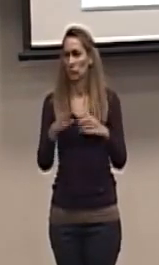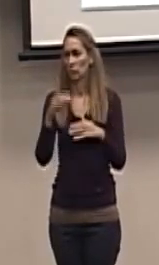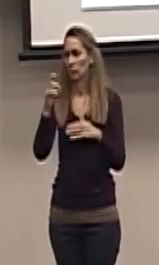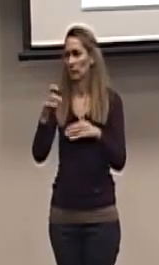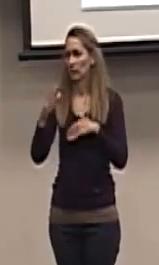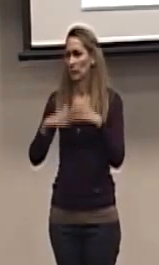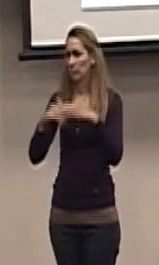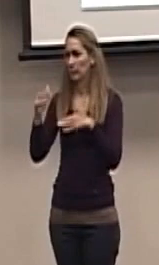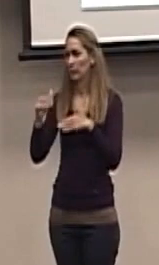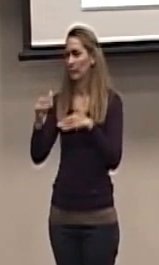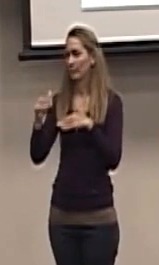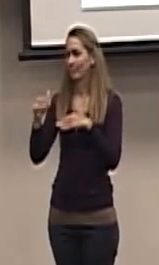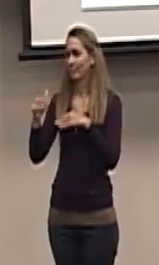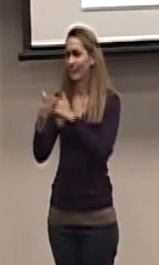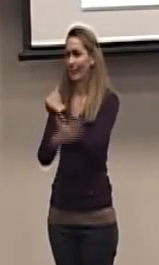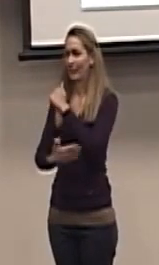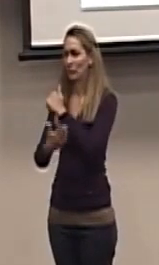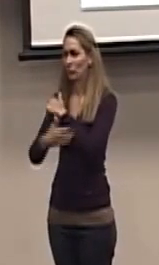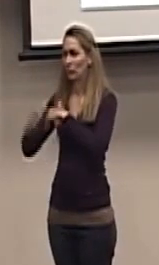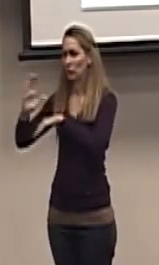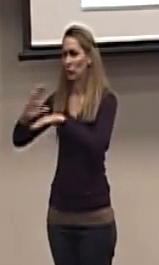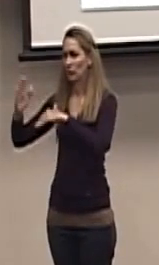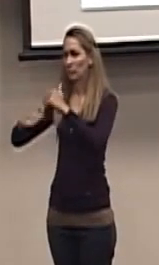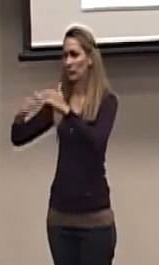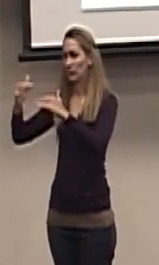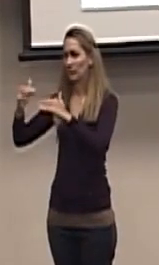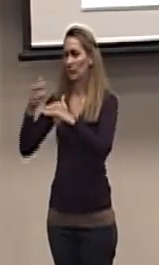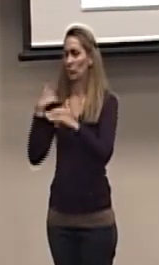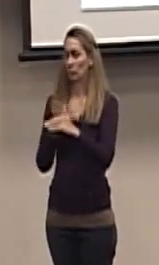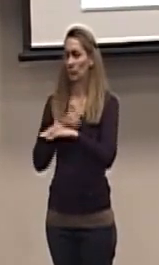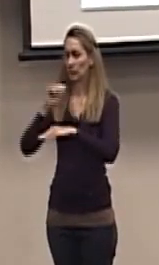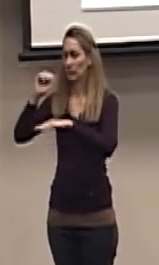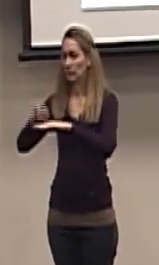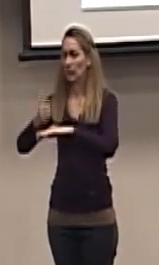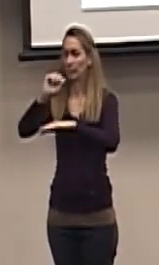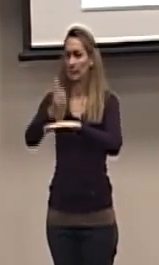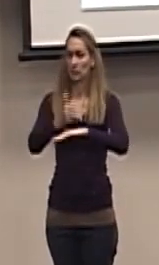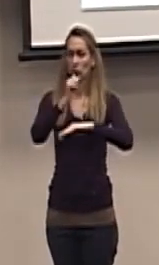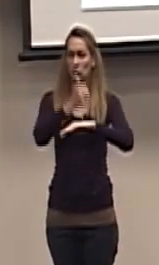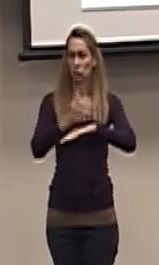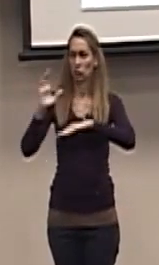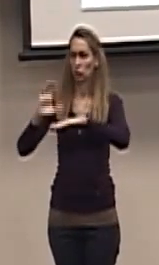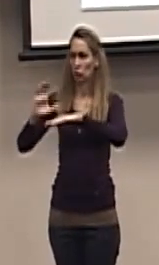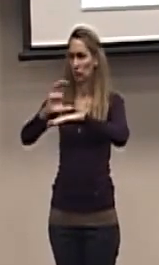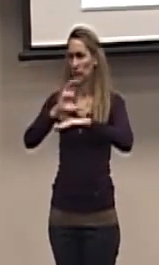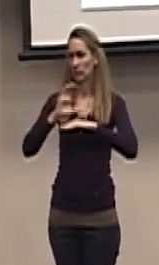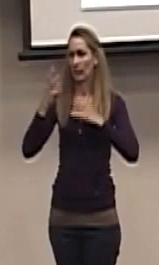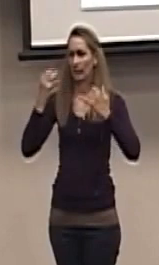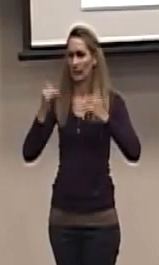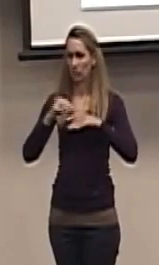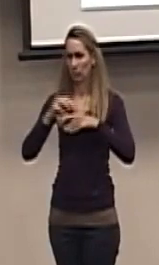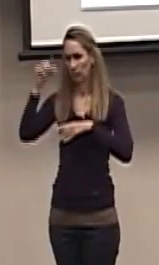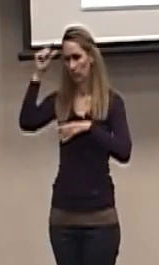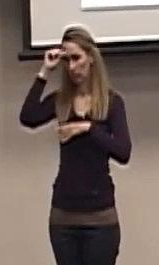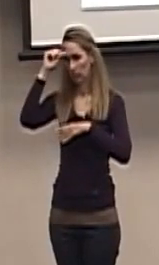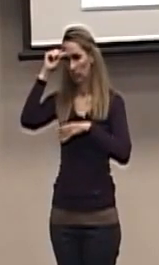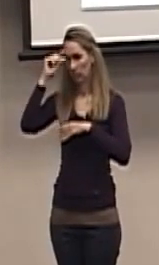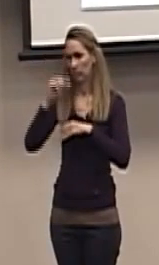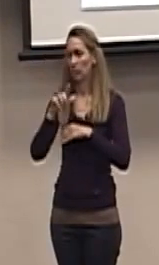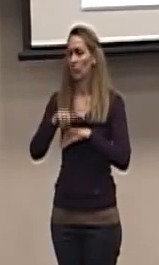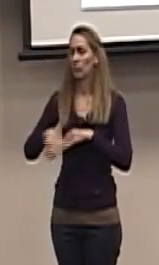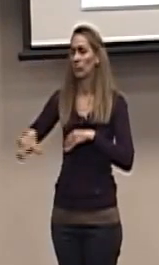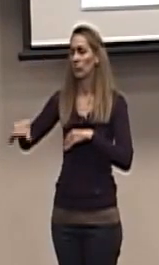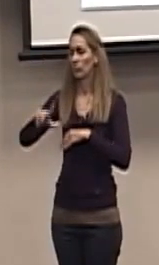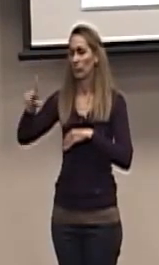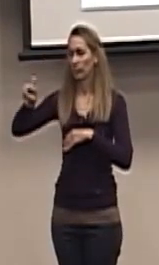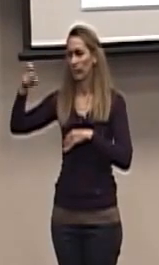As we are establishing churches, that is another thing that we see. Now, in Ghana, the local